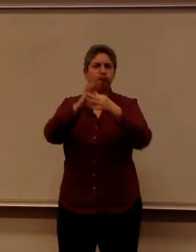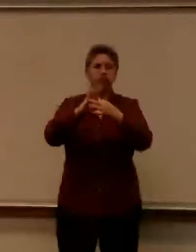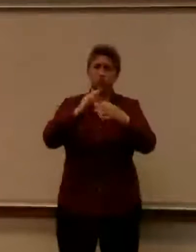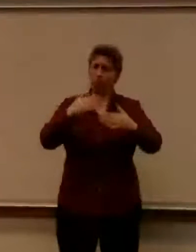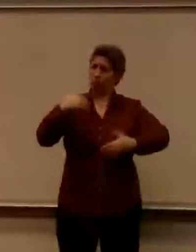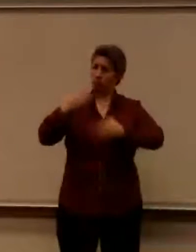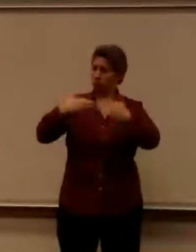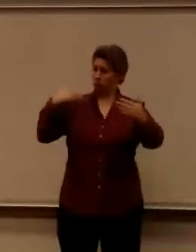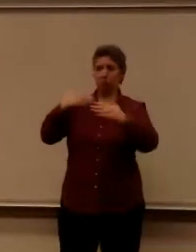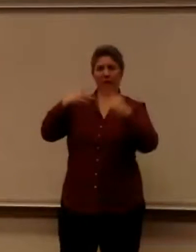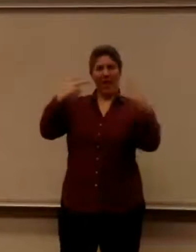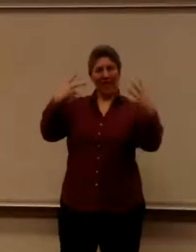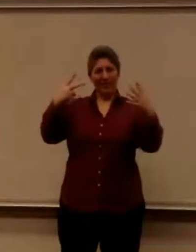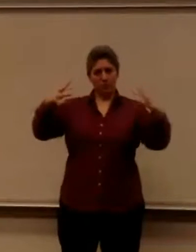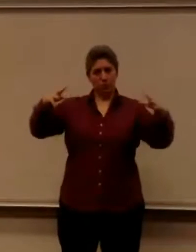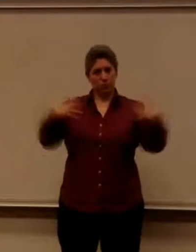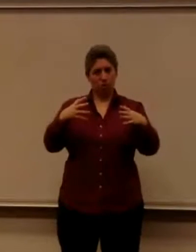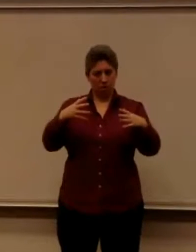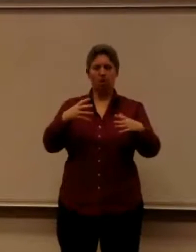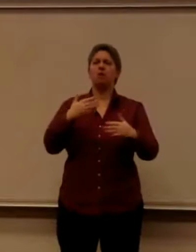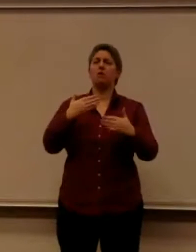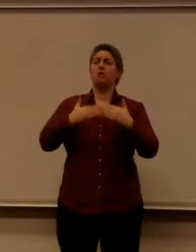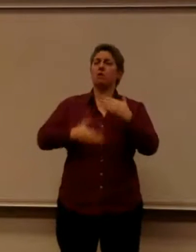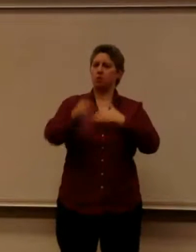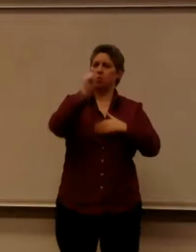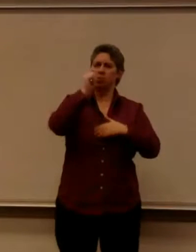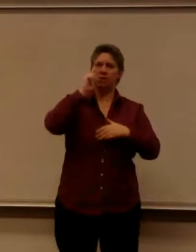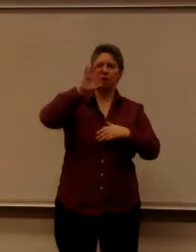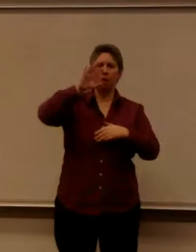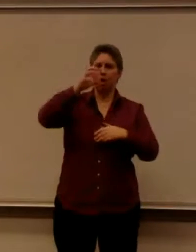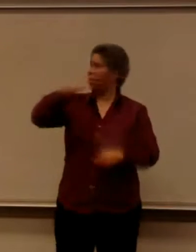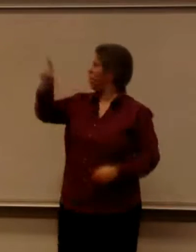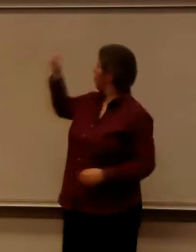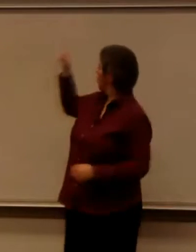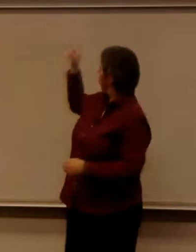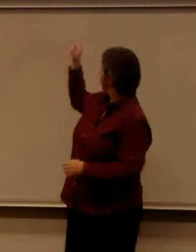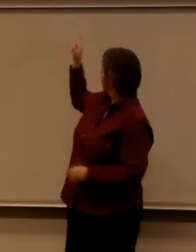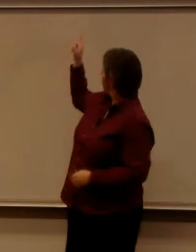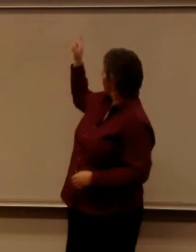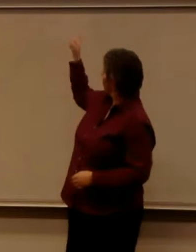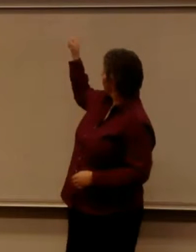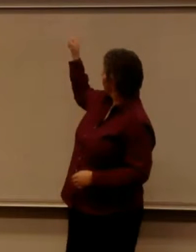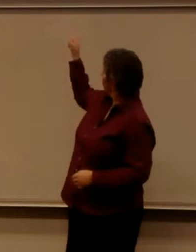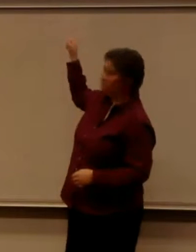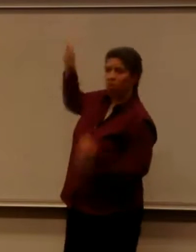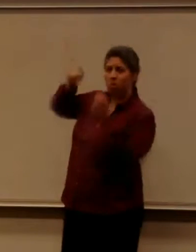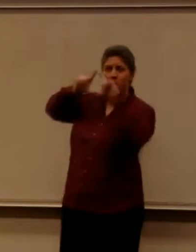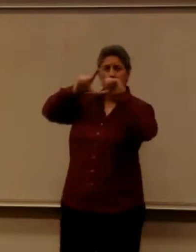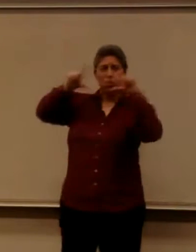it's looking for. So that's why we're involved. So it's the 8 organisations involved in that. You see